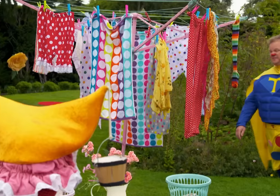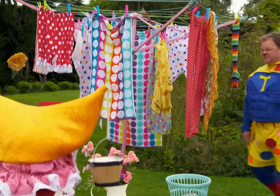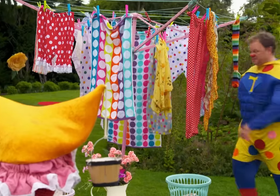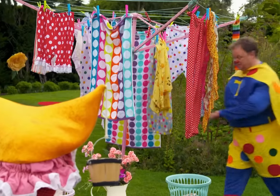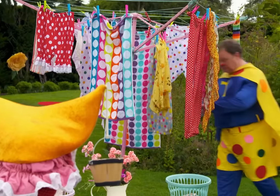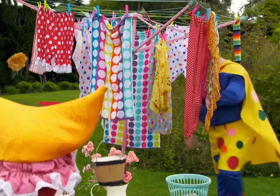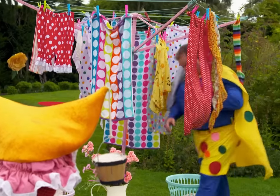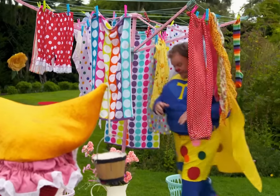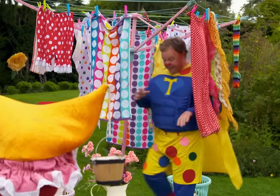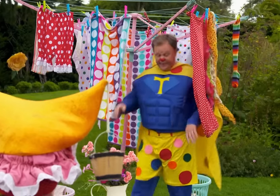Oh!